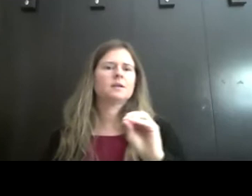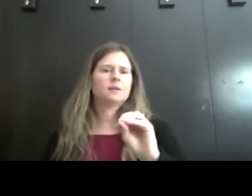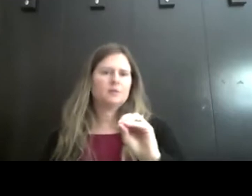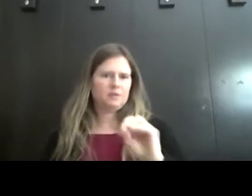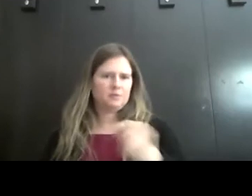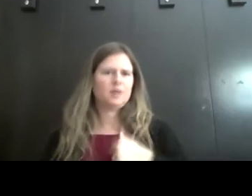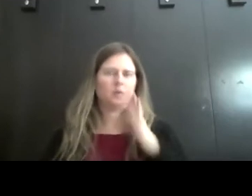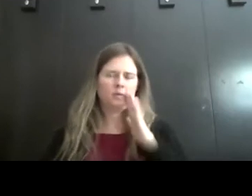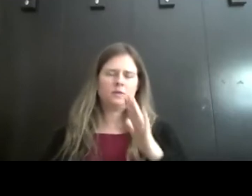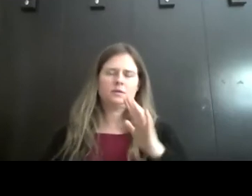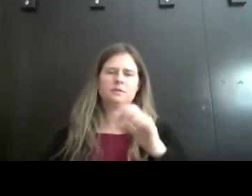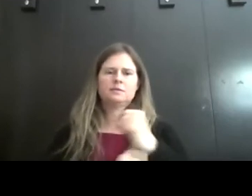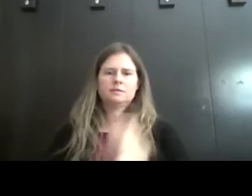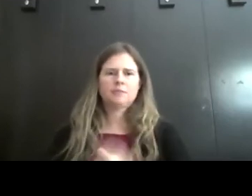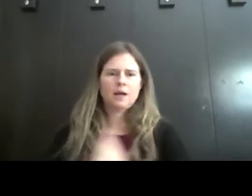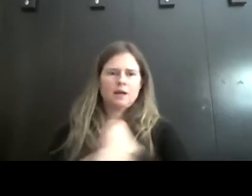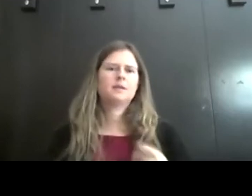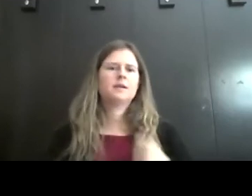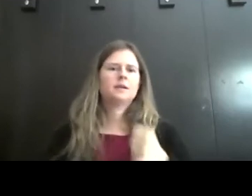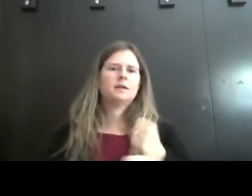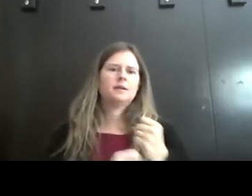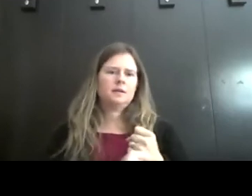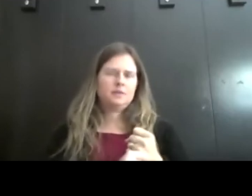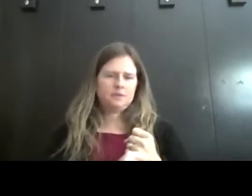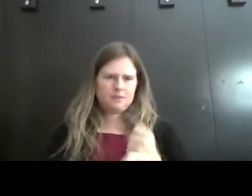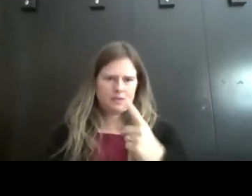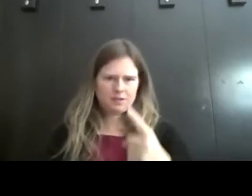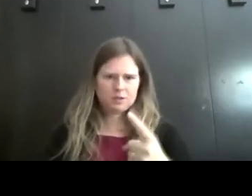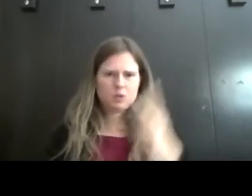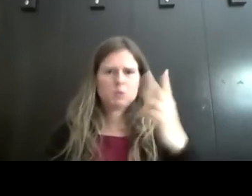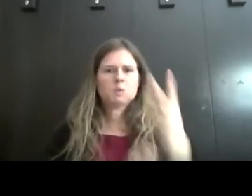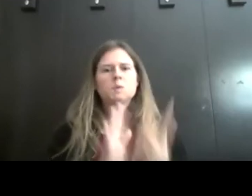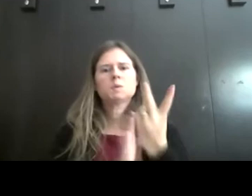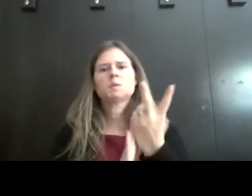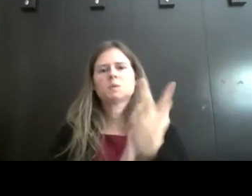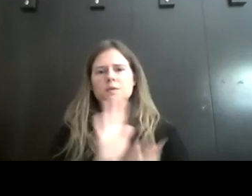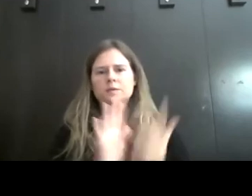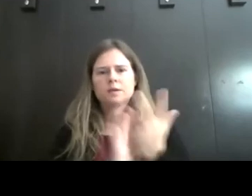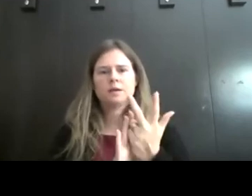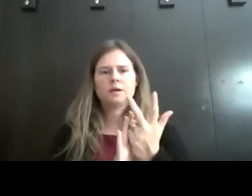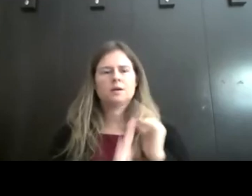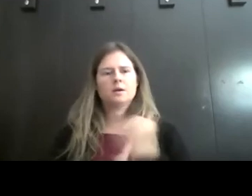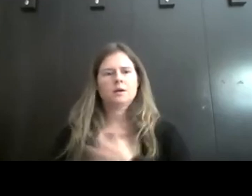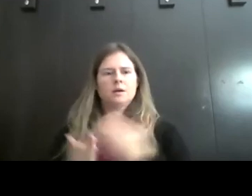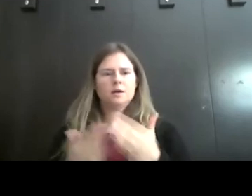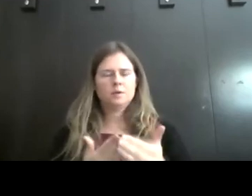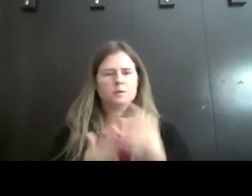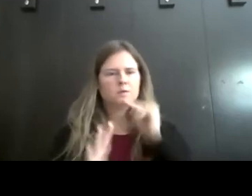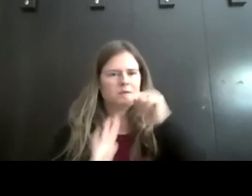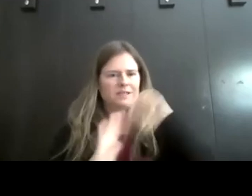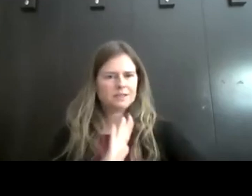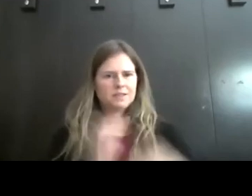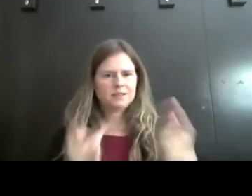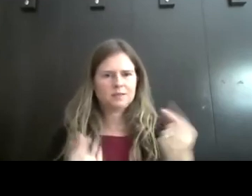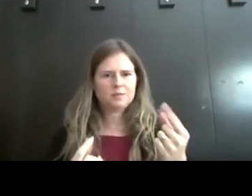paddle, and I will paddle a full shift of 2 to 3 hours. Our canoes are very deep, so you have to paddle on your